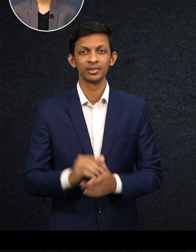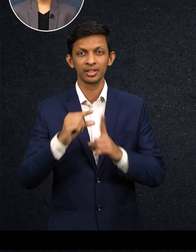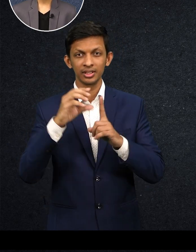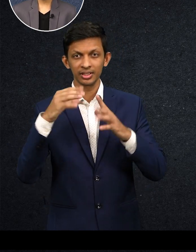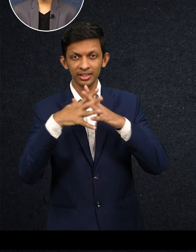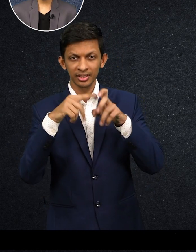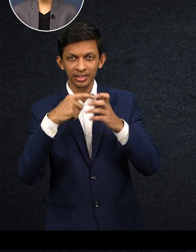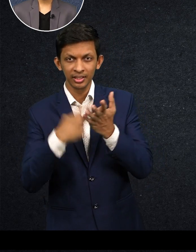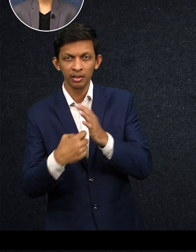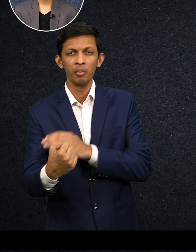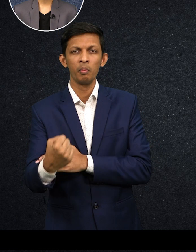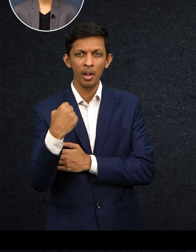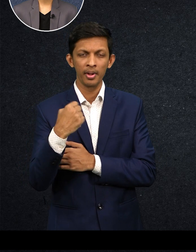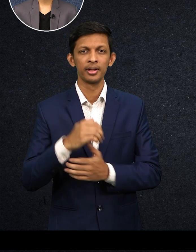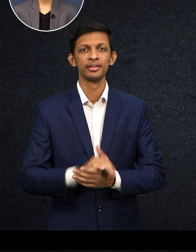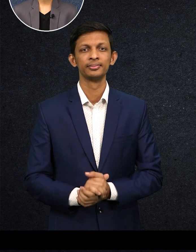Keyword: power,